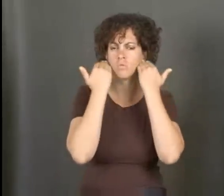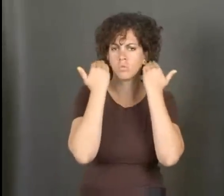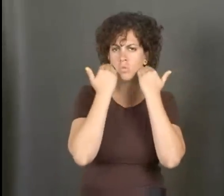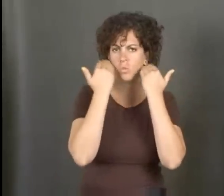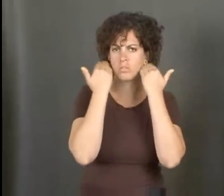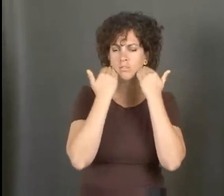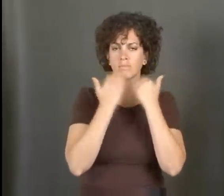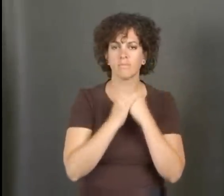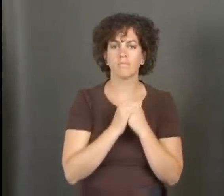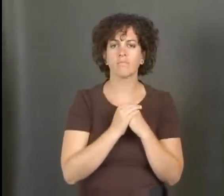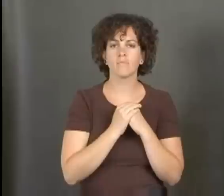Short.